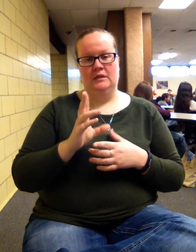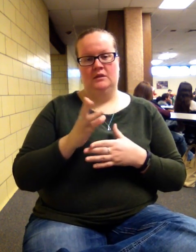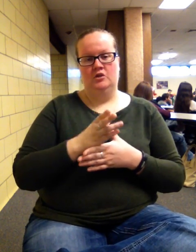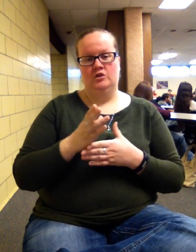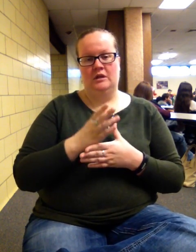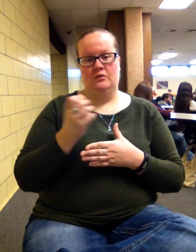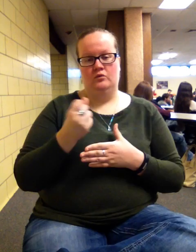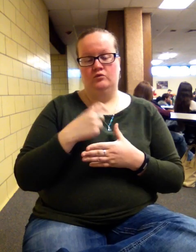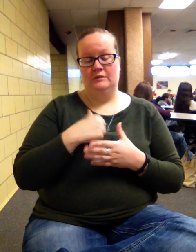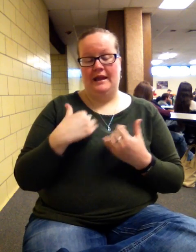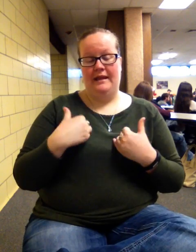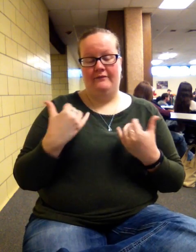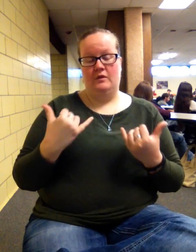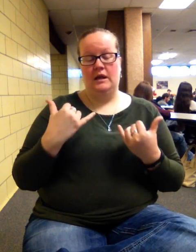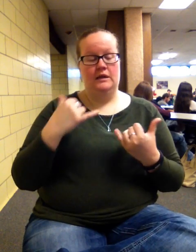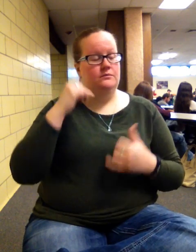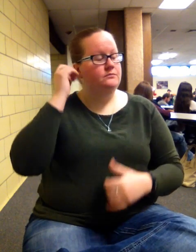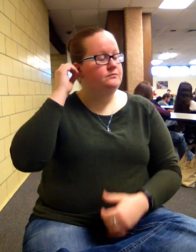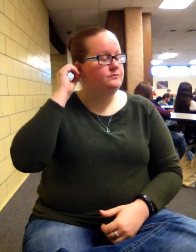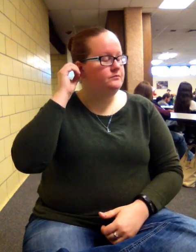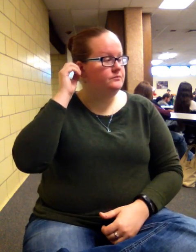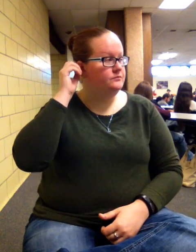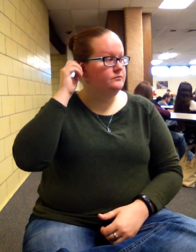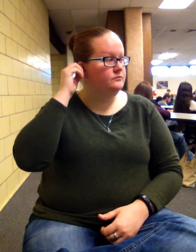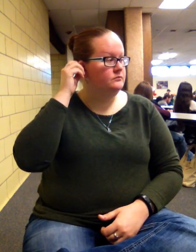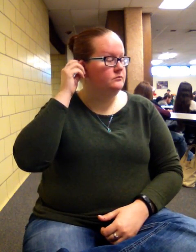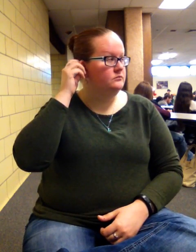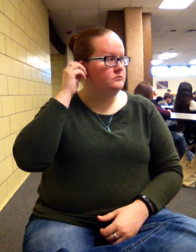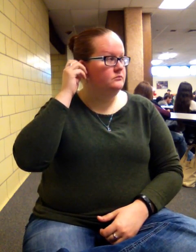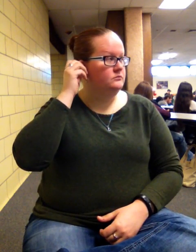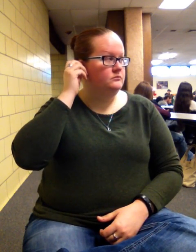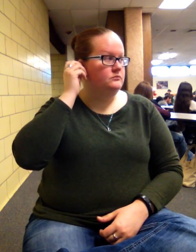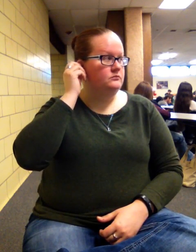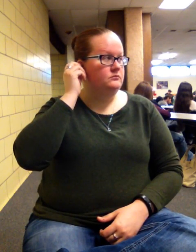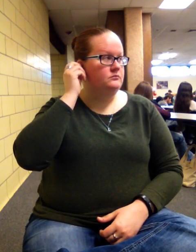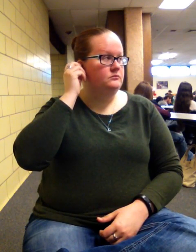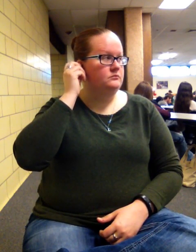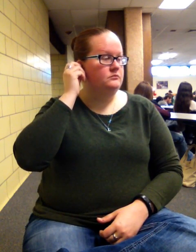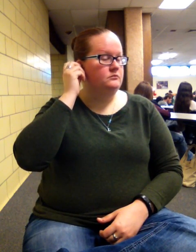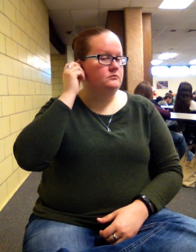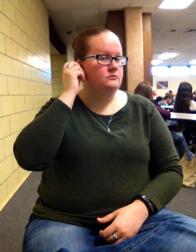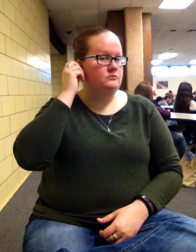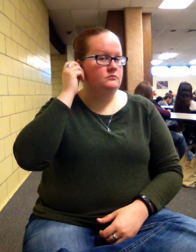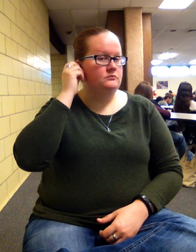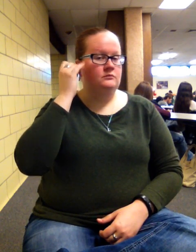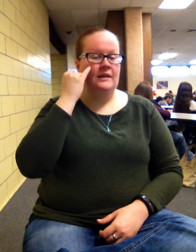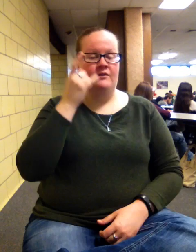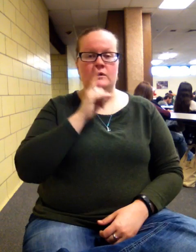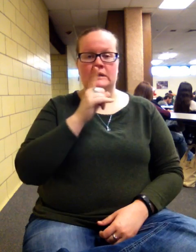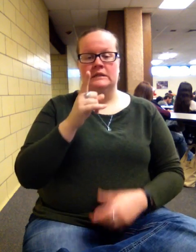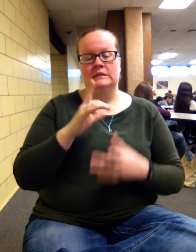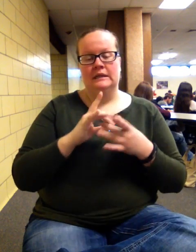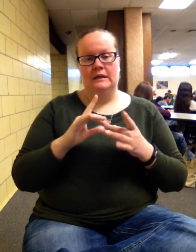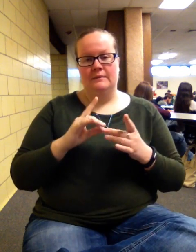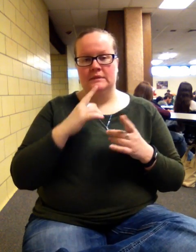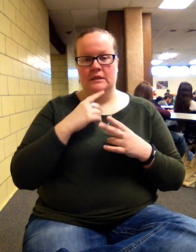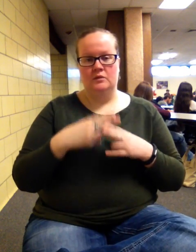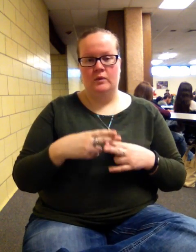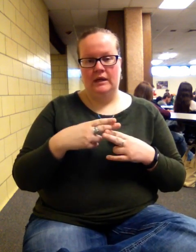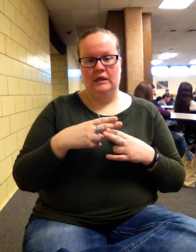now. So if there's a comment that says, what would be your weighted average cost of capital, and a lot of times they'll call it with